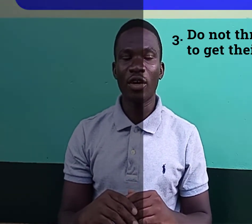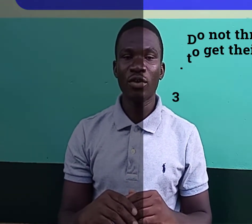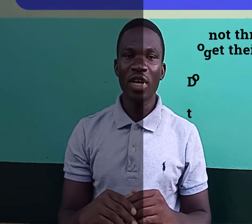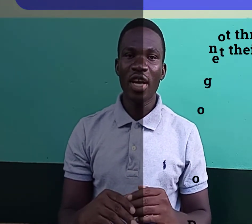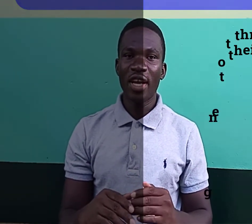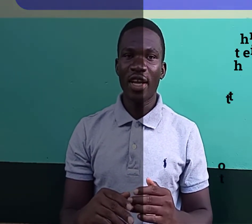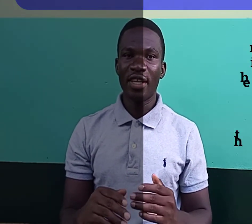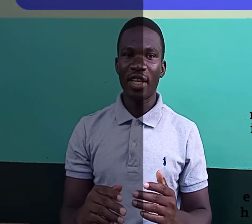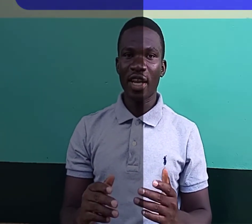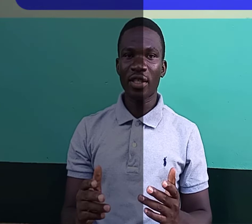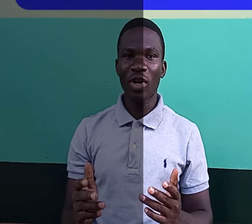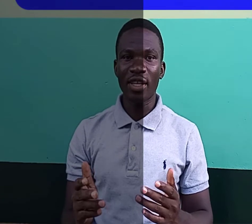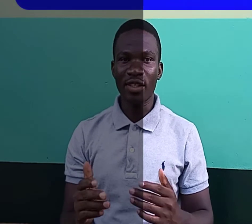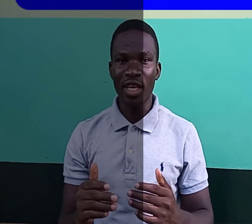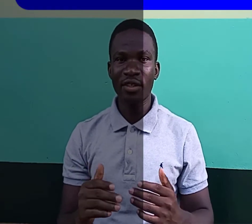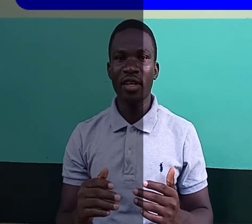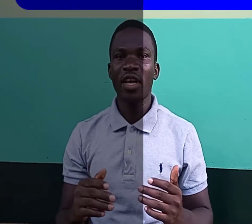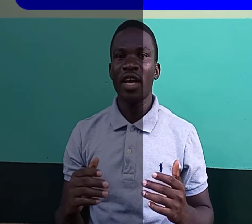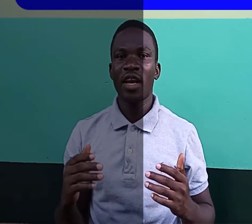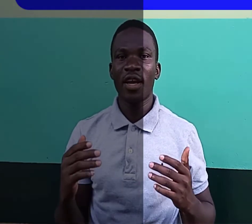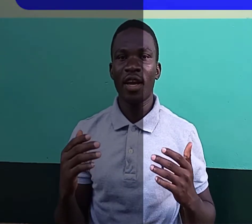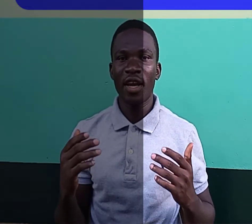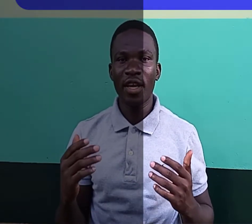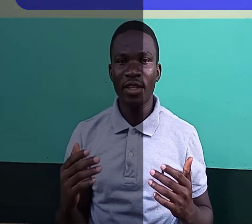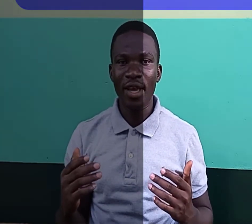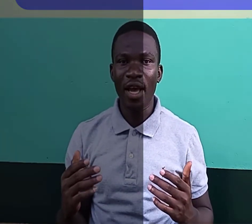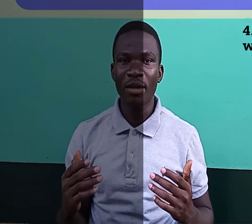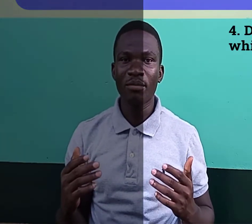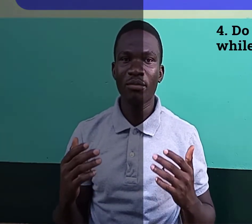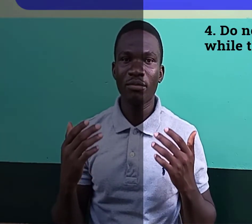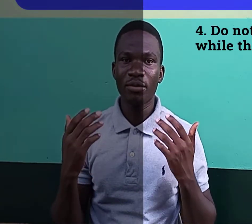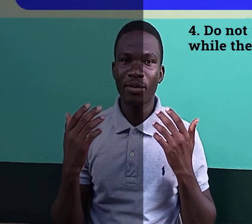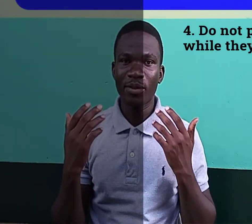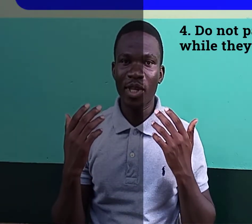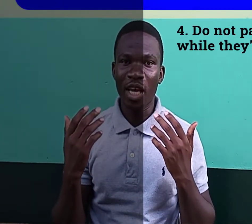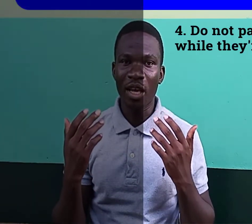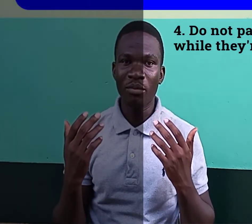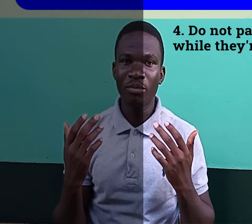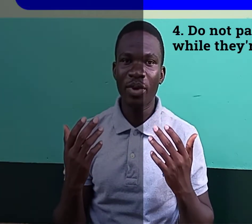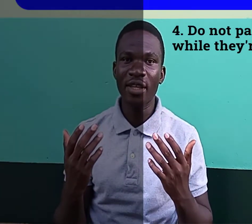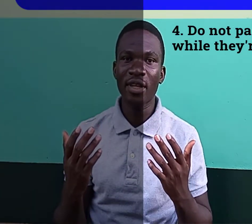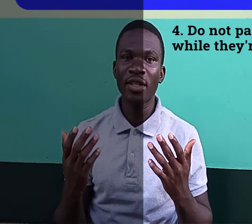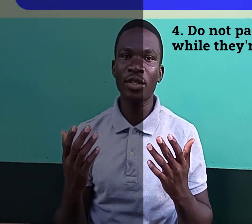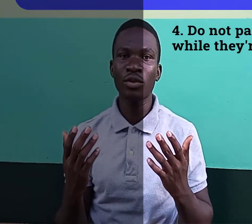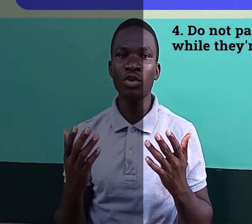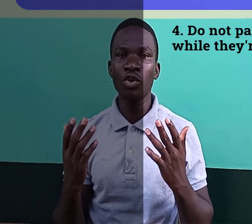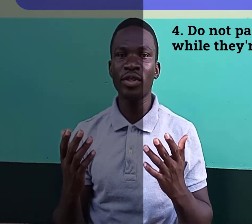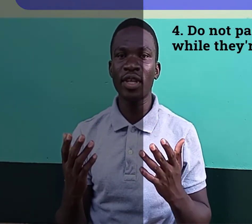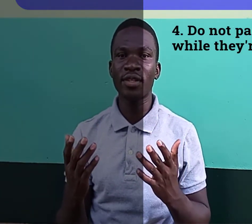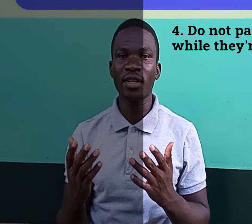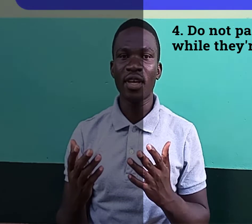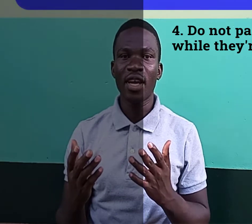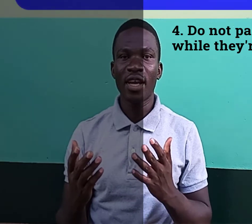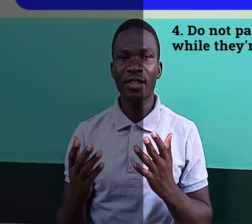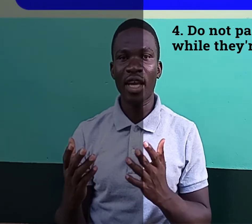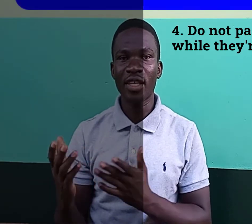Now, the next one is that anytime persons who uses sign